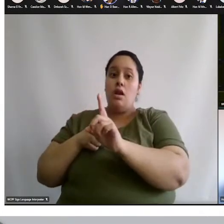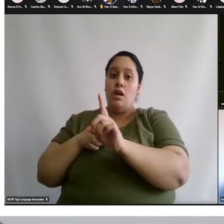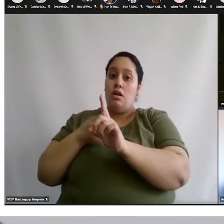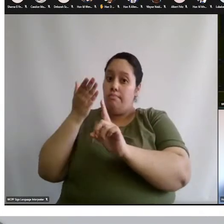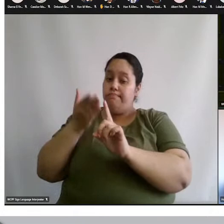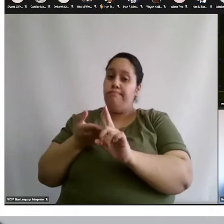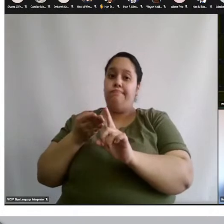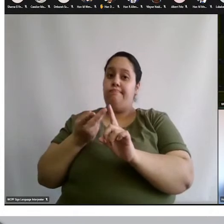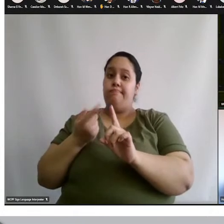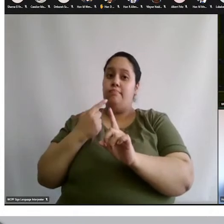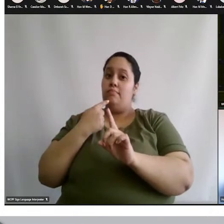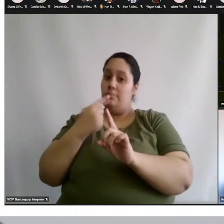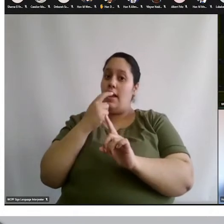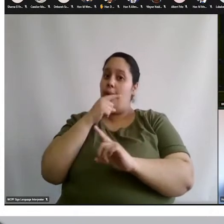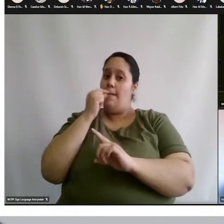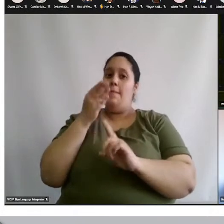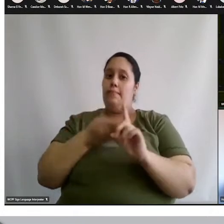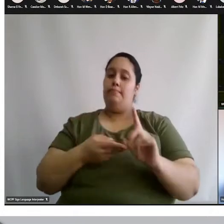house.